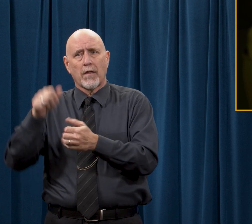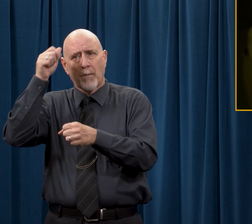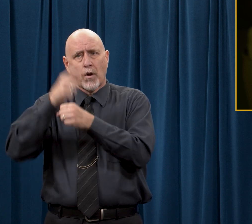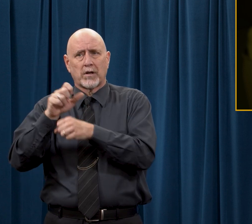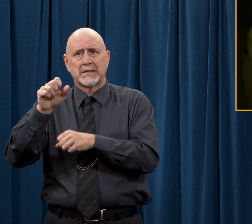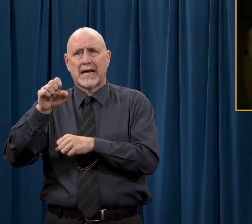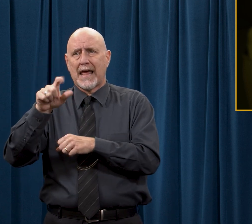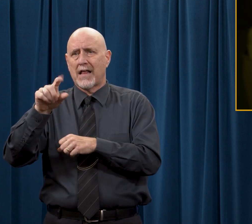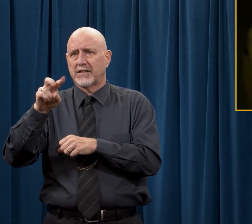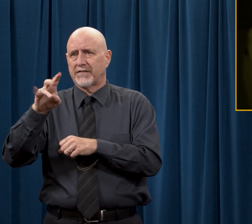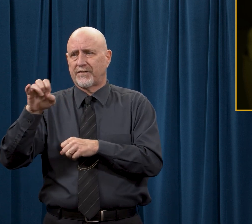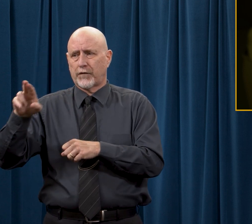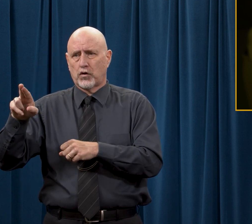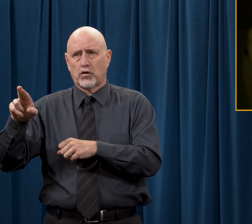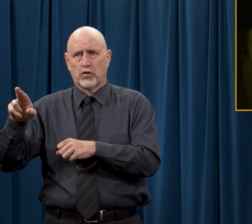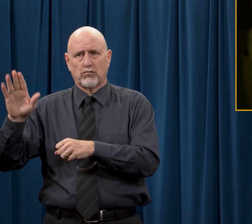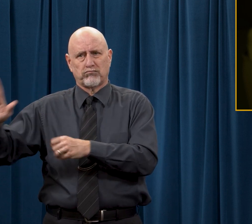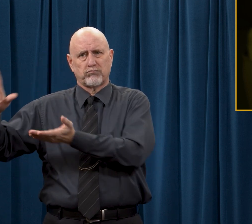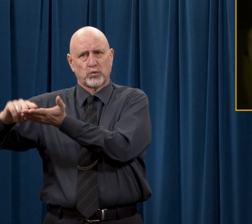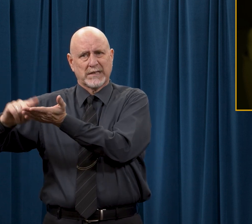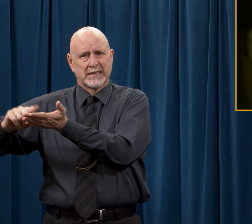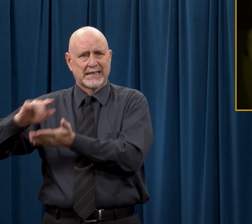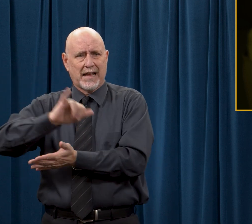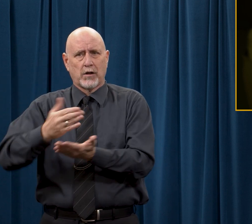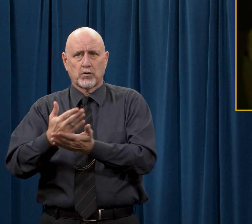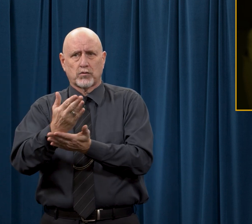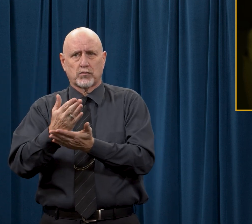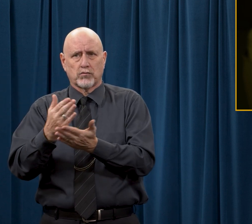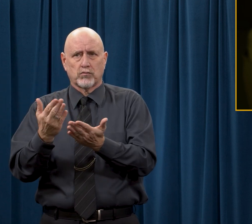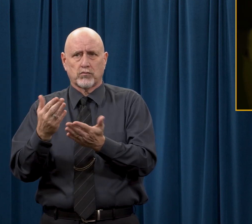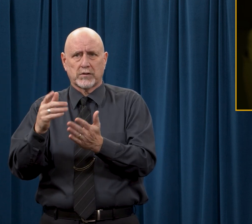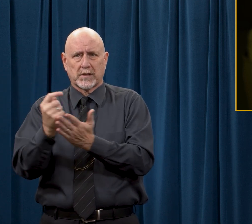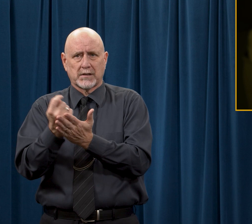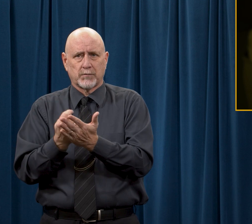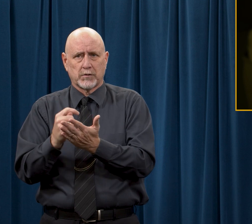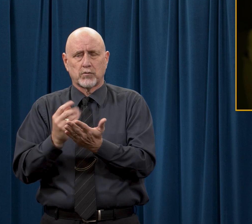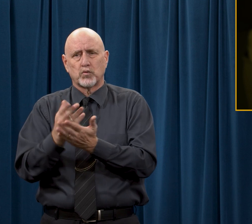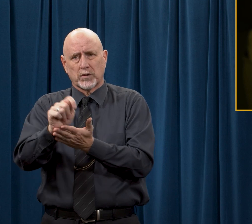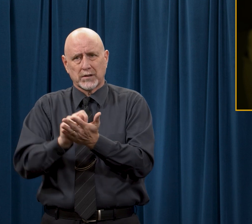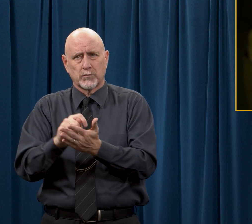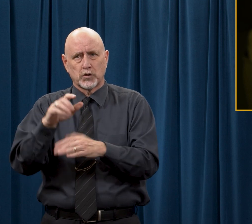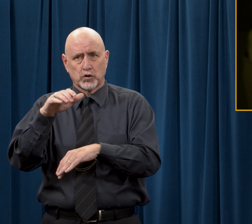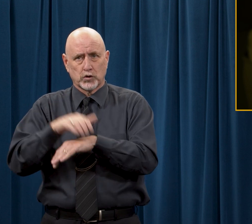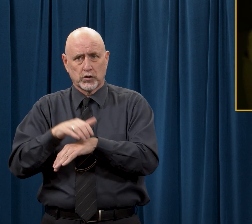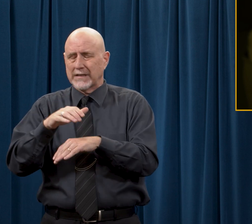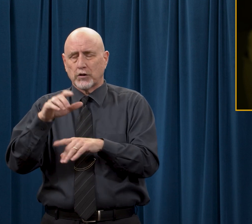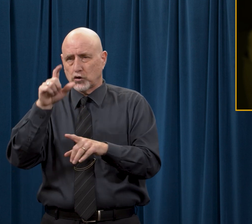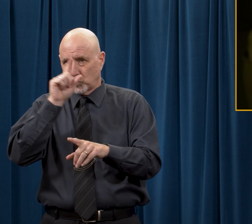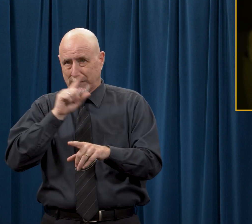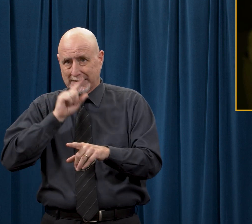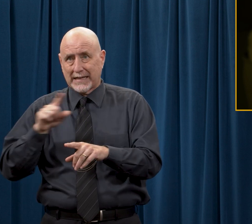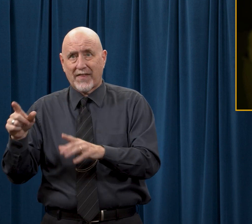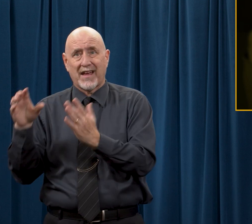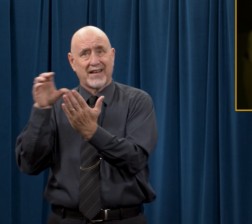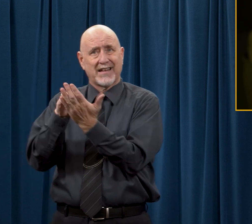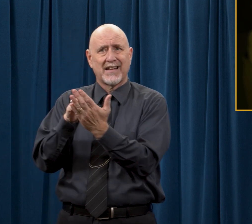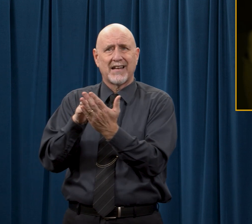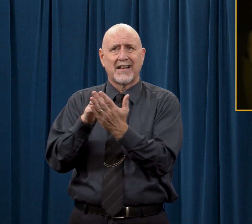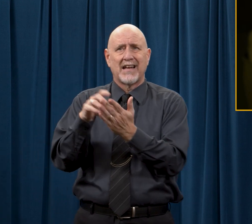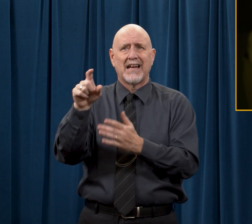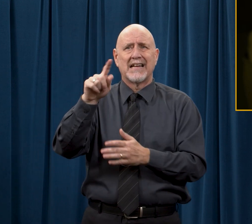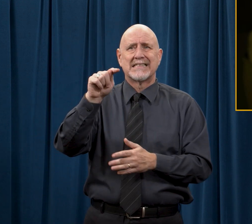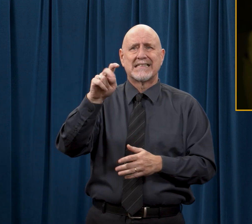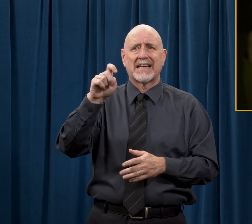The Elsevier brothers of Leiden printed this Greek New Testament of Erasmus, and in their preface used the